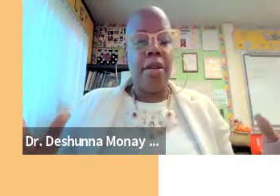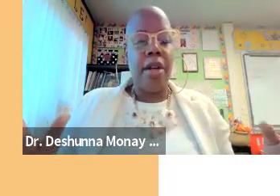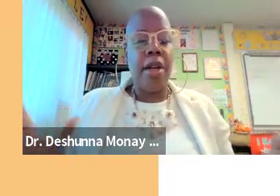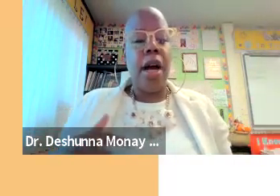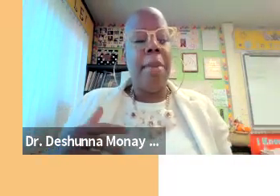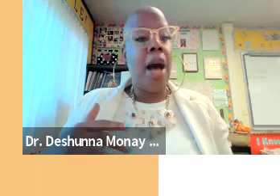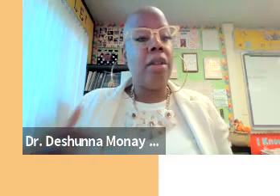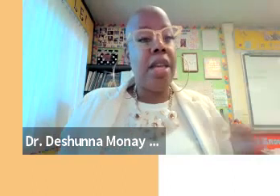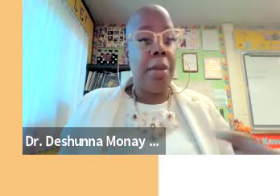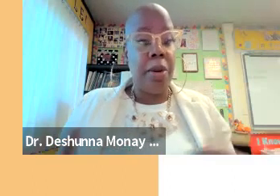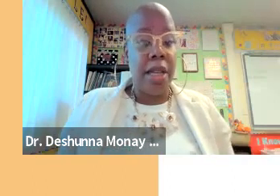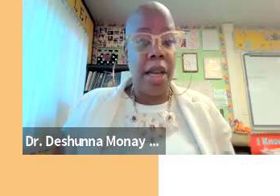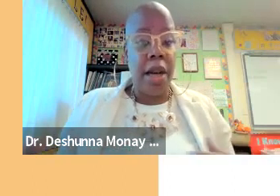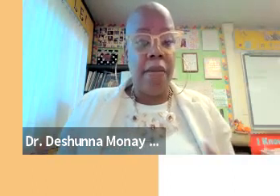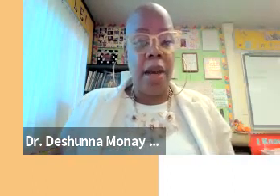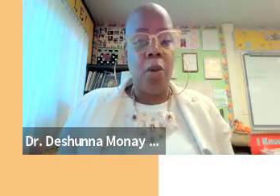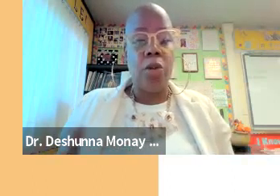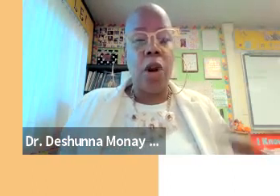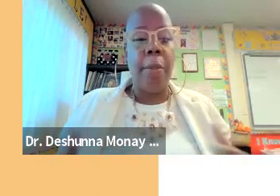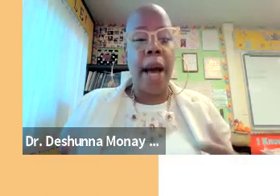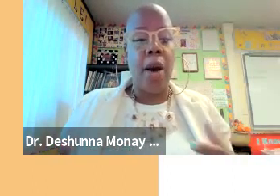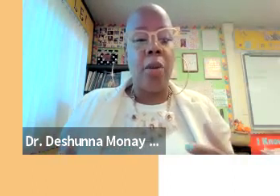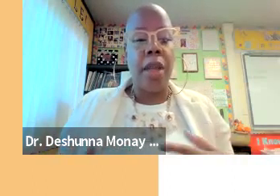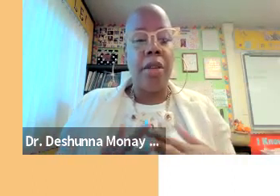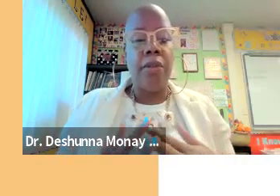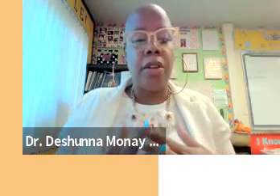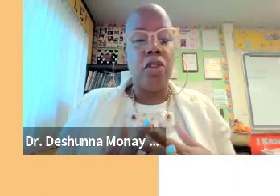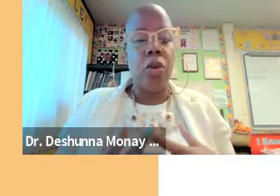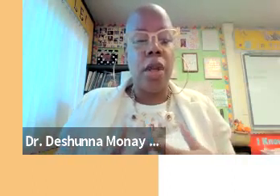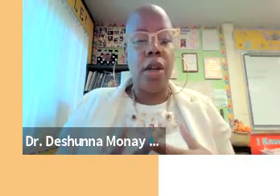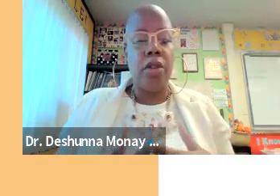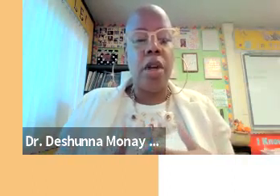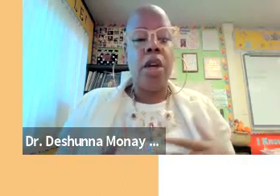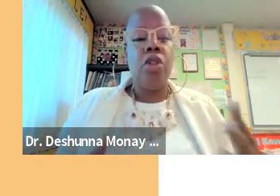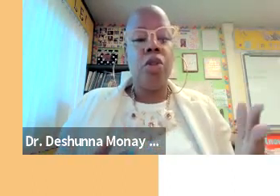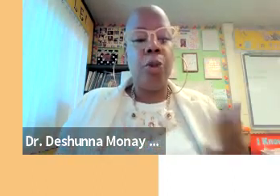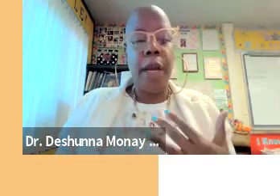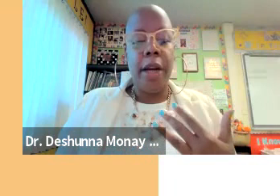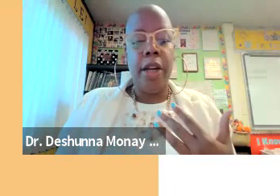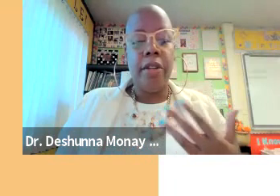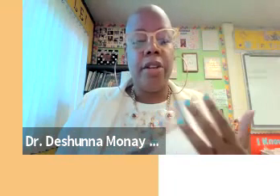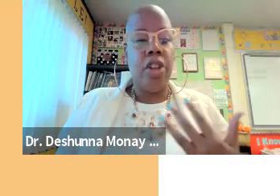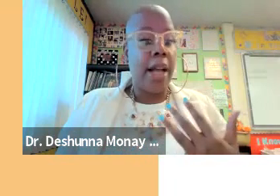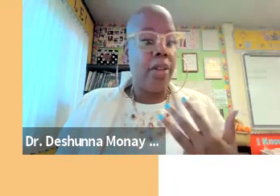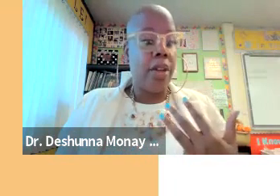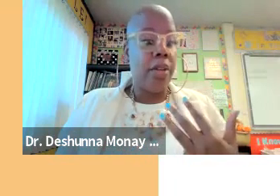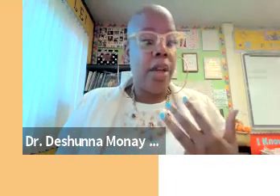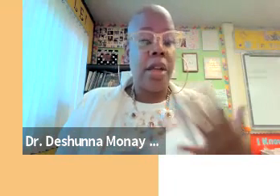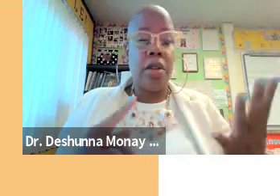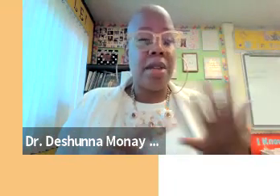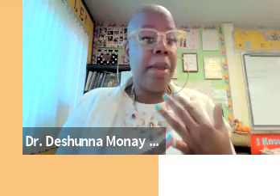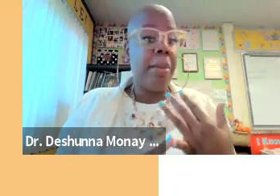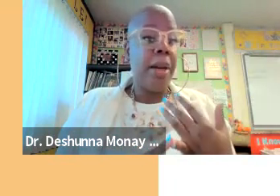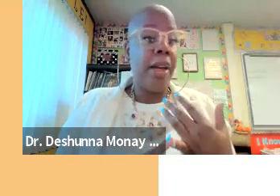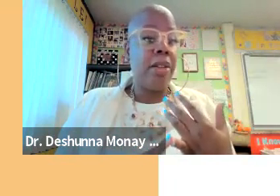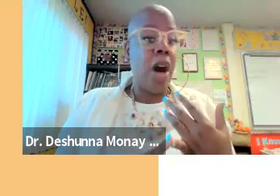25%, about 10% of them will drop out within the first 2 years due to barriers and challenges. And